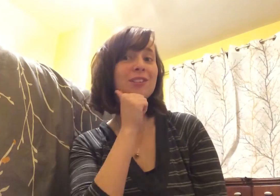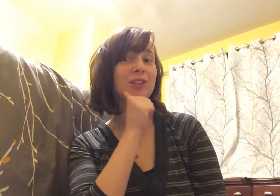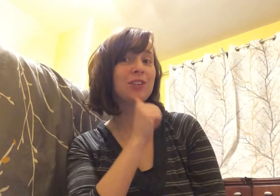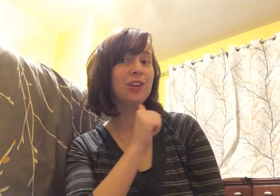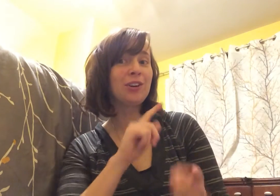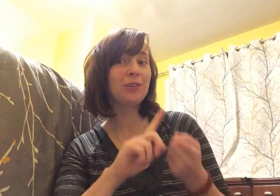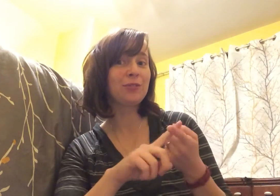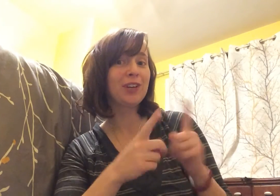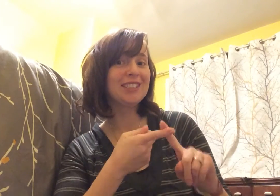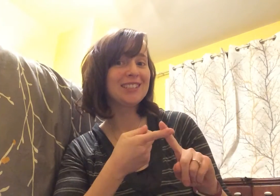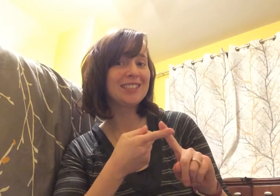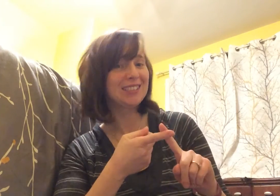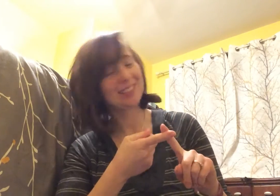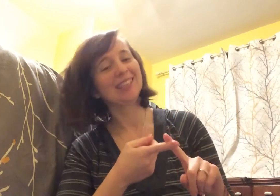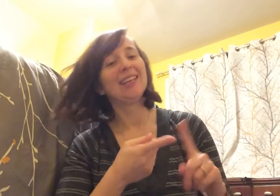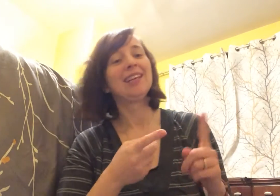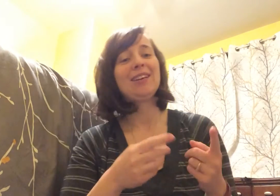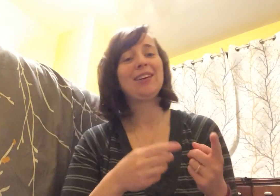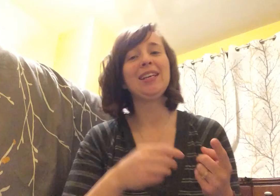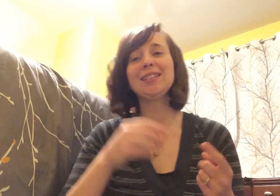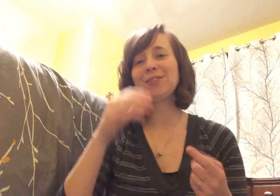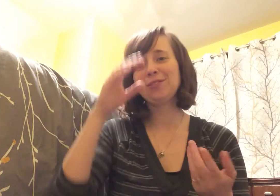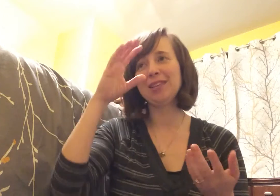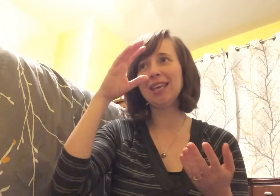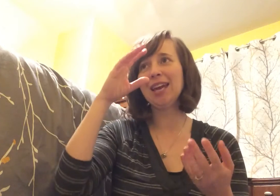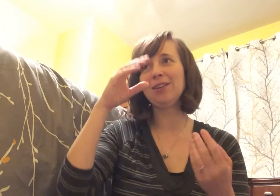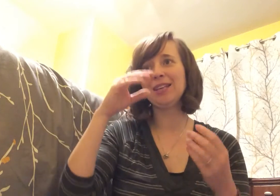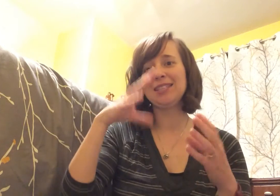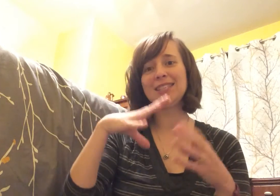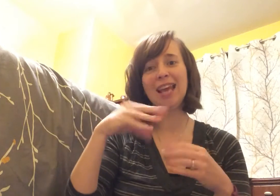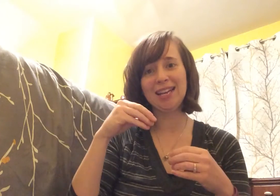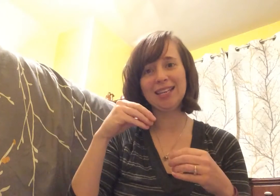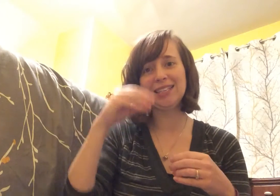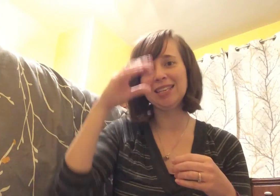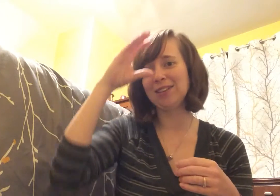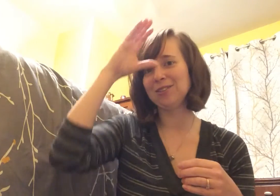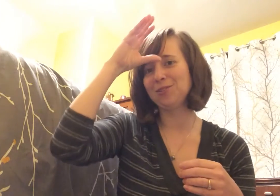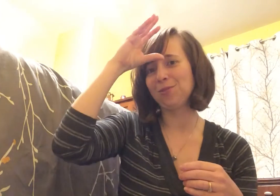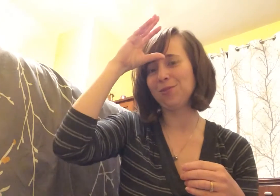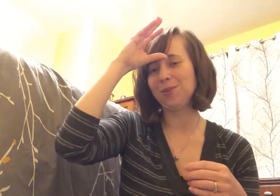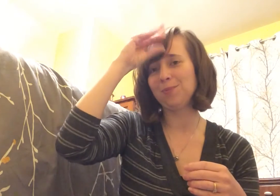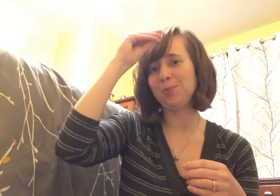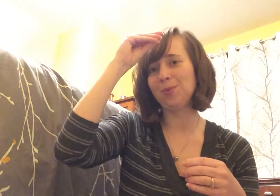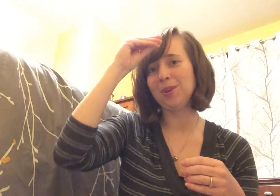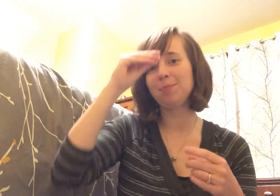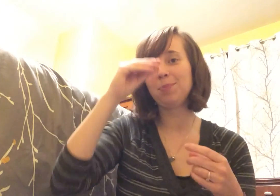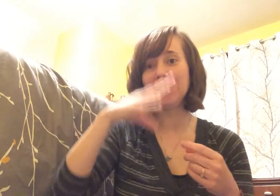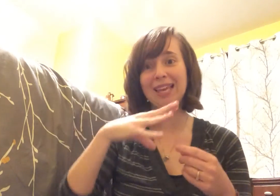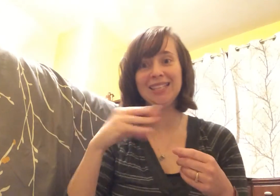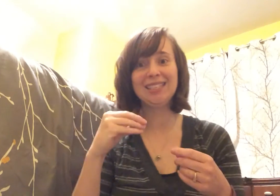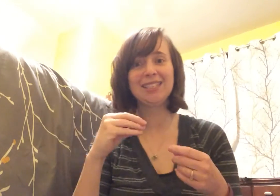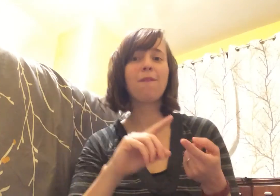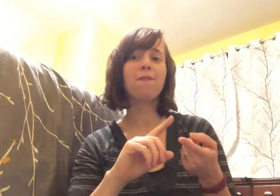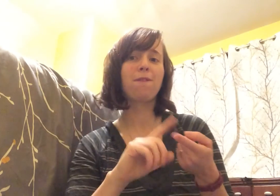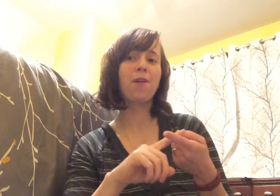your girlfriend. All right, so it's just adding it together. So boy plus